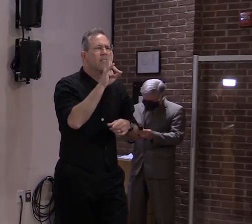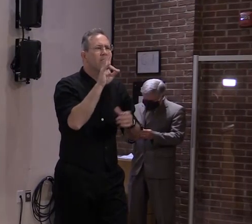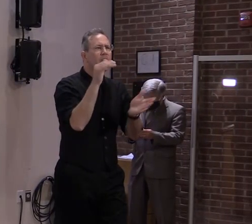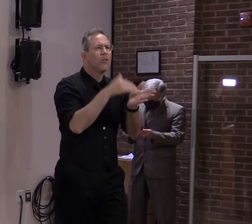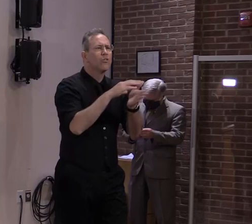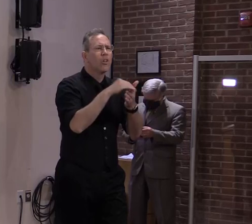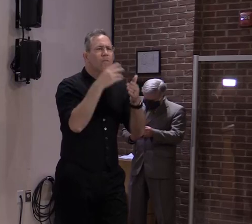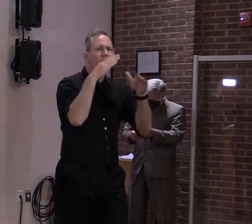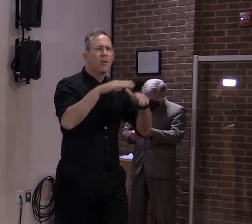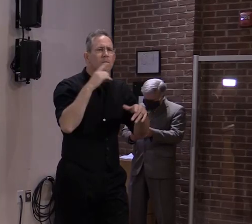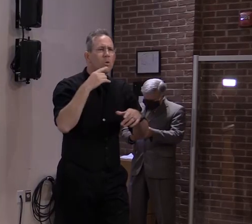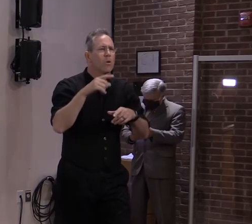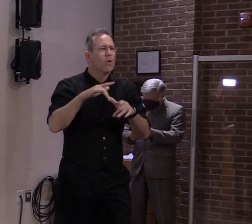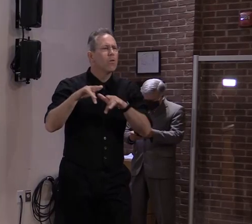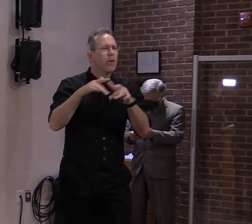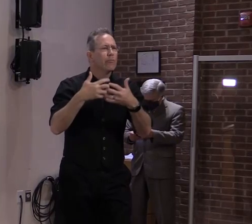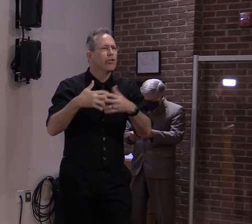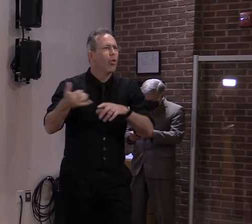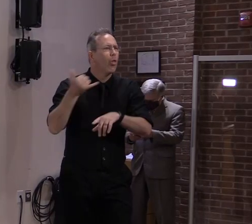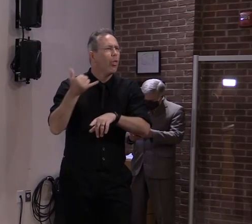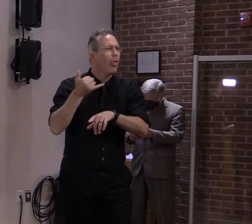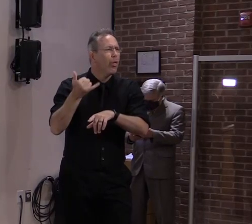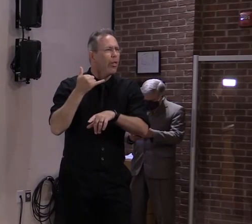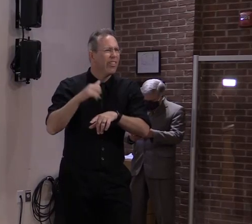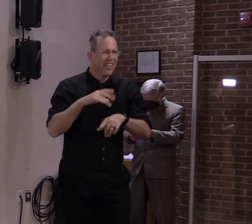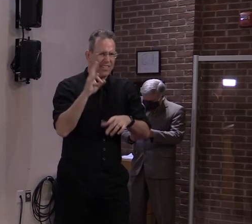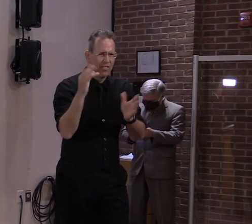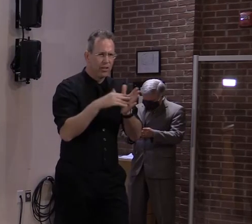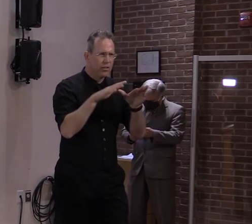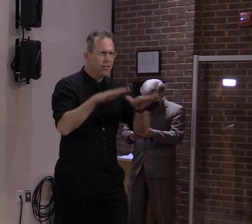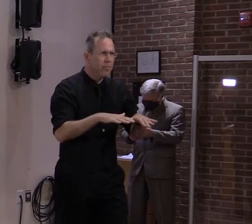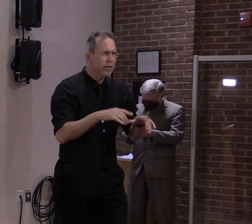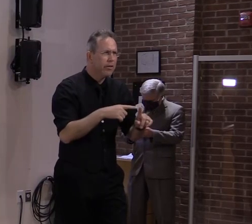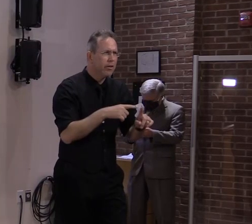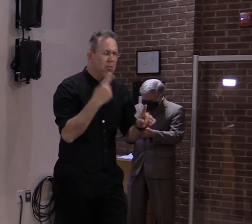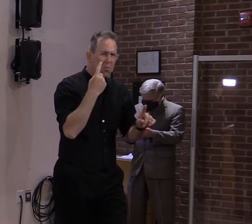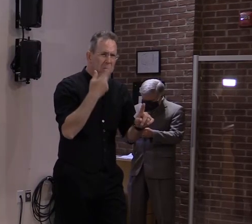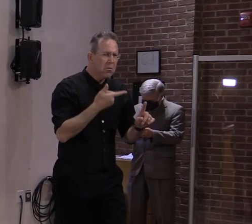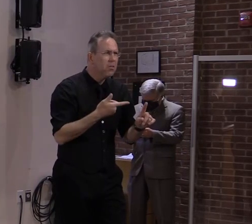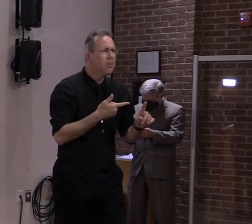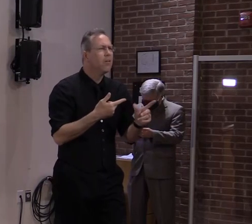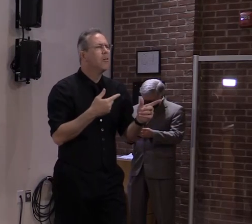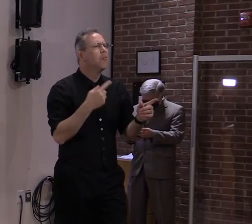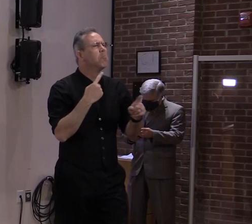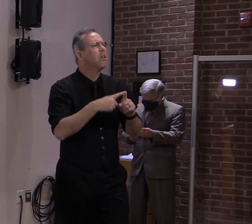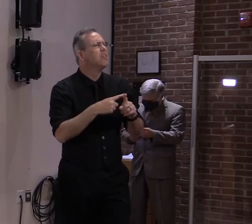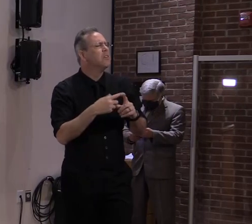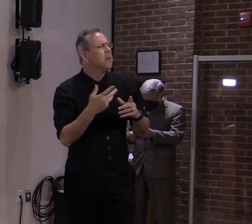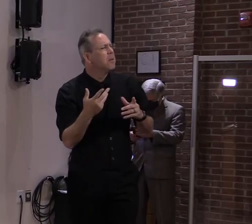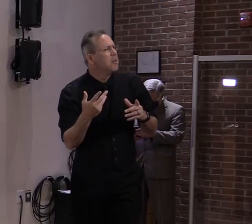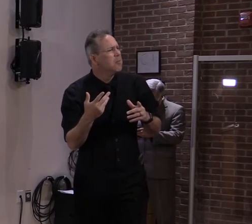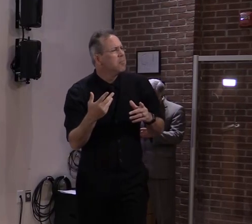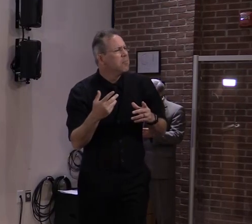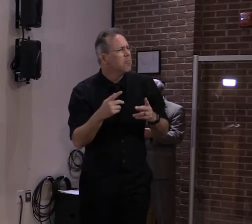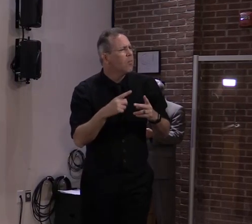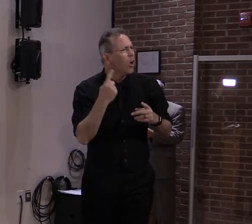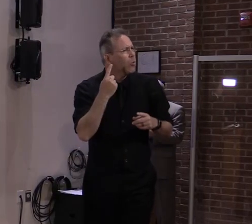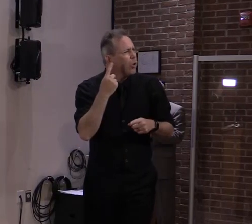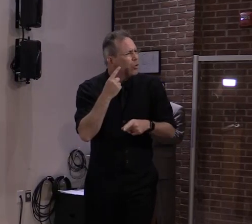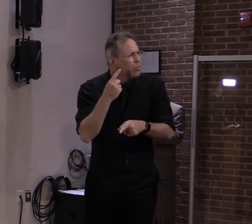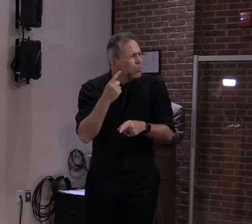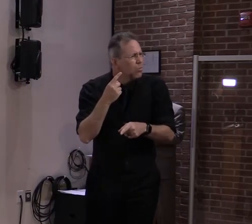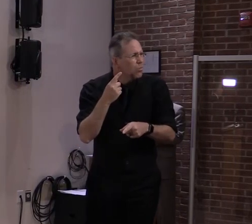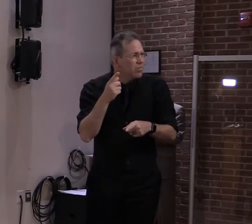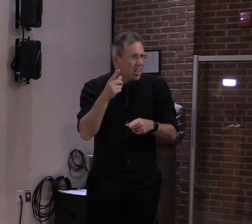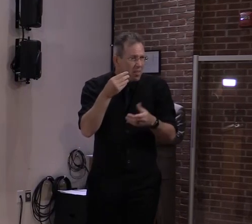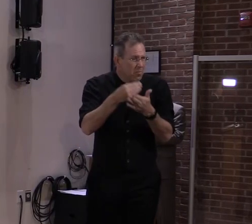strategic IT partners follow through and closes up shop. It's only going to be 7,000, but also if that money is earmarked